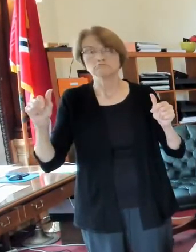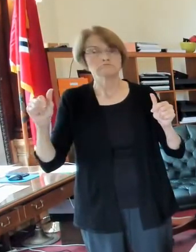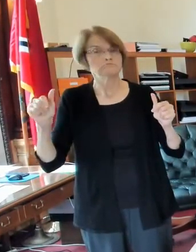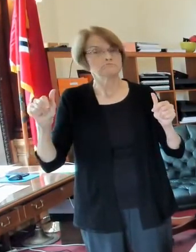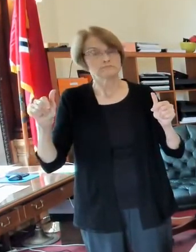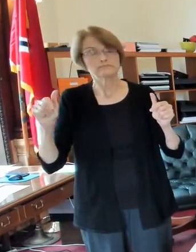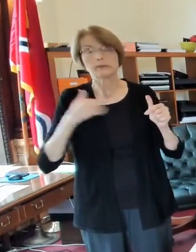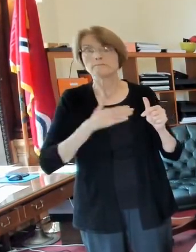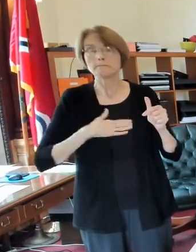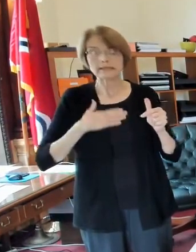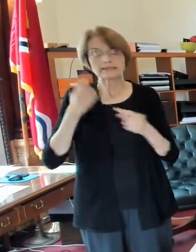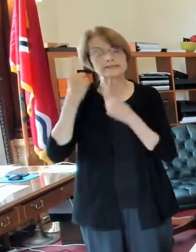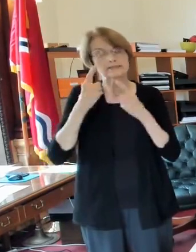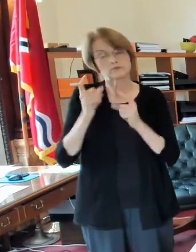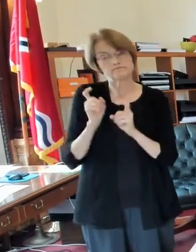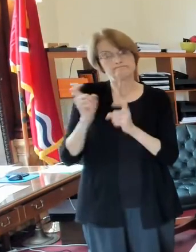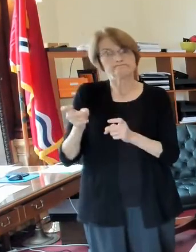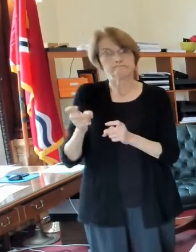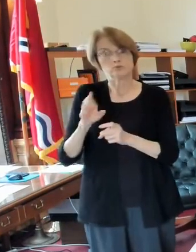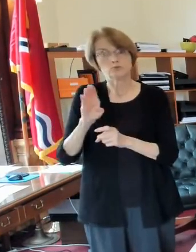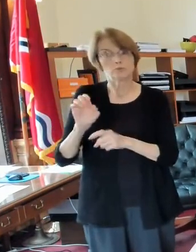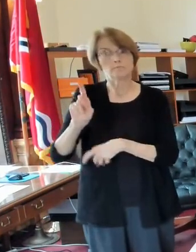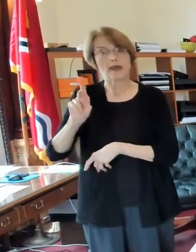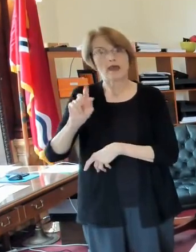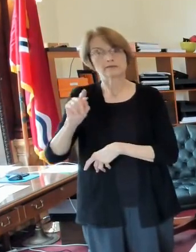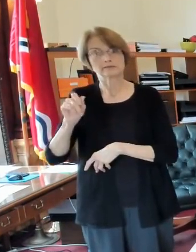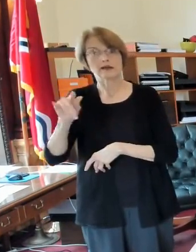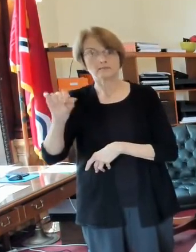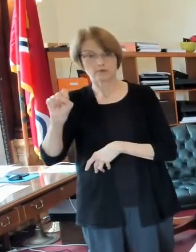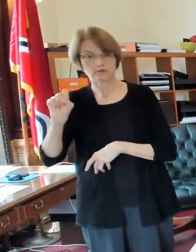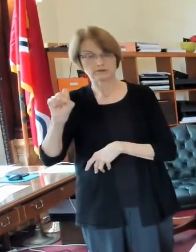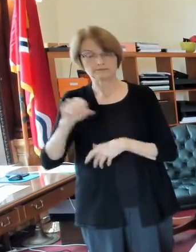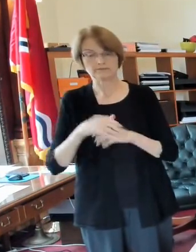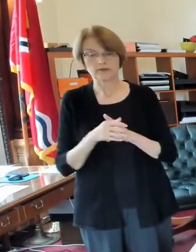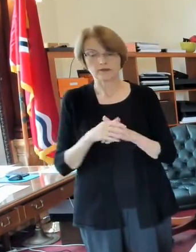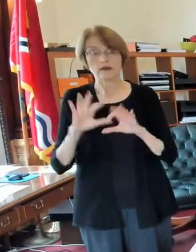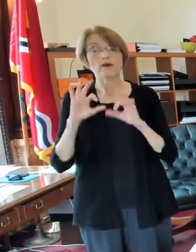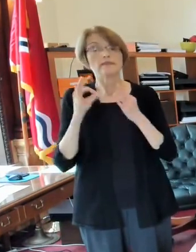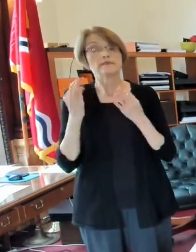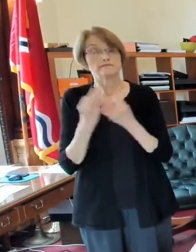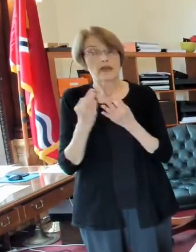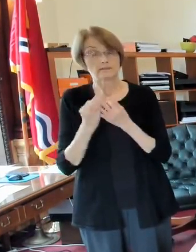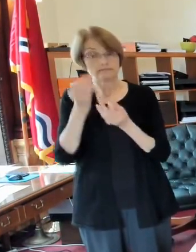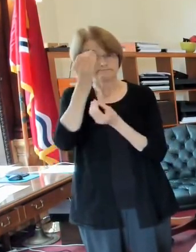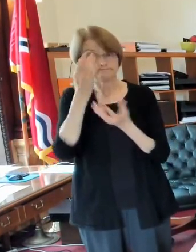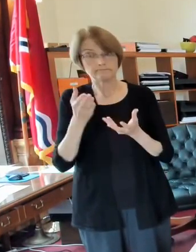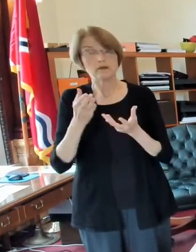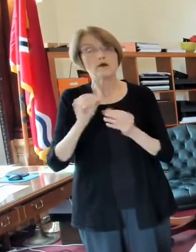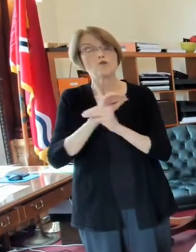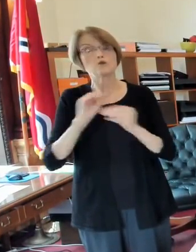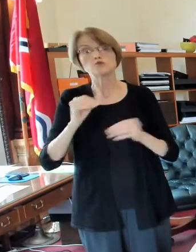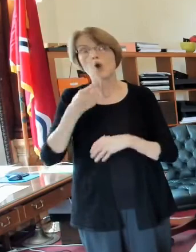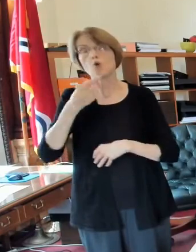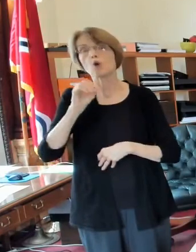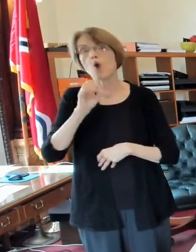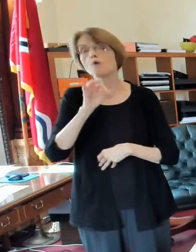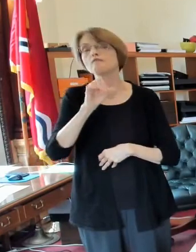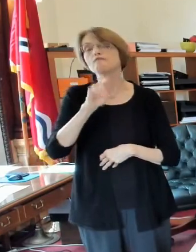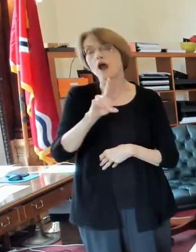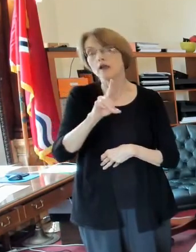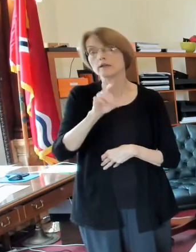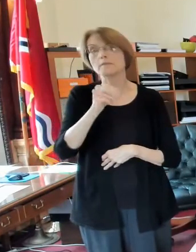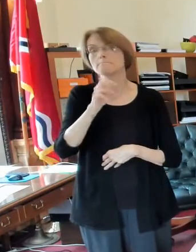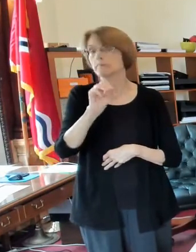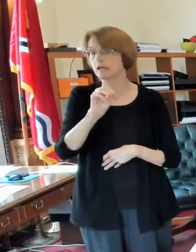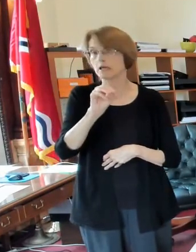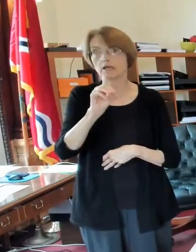$1,000, please consider donating to Backstoppers. Family does want to say there is no GoFundMe account or any of that